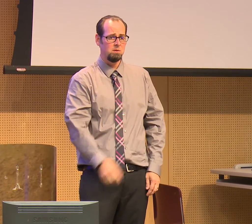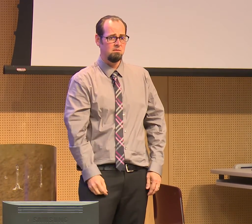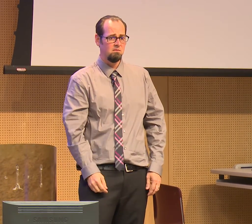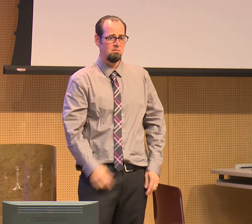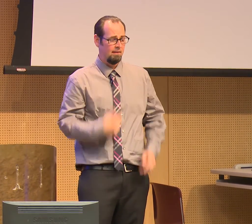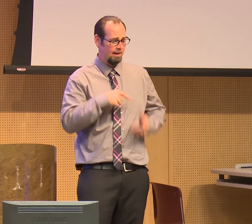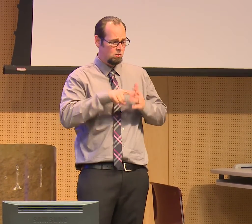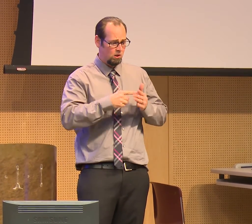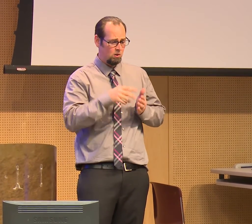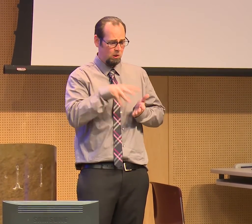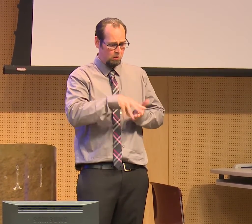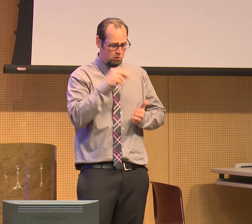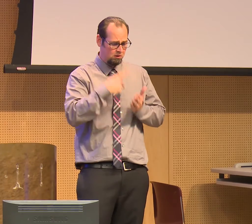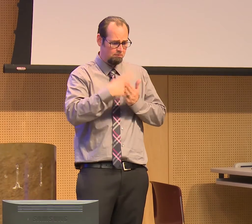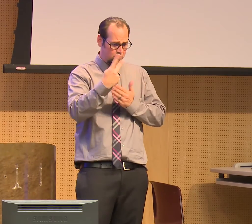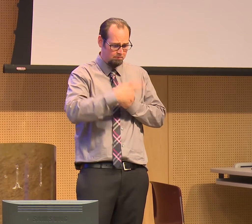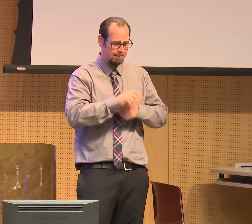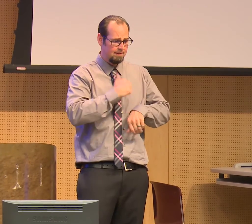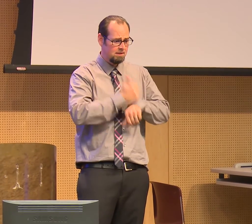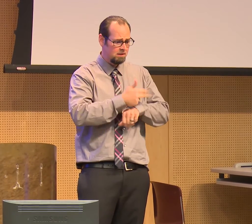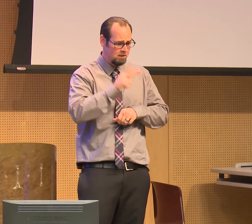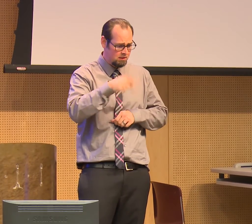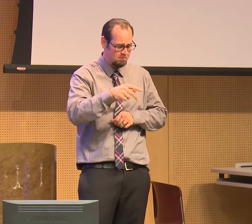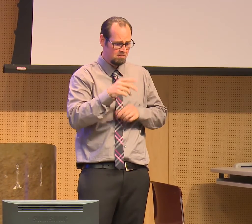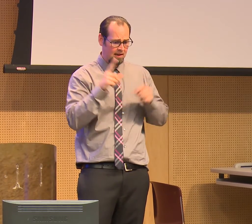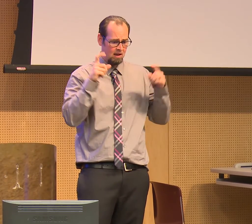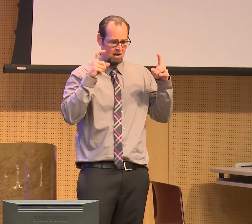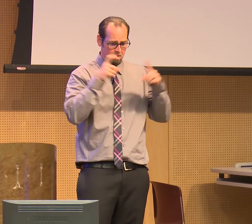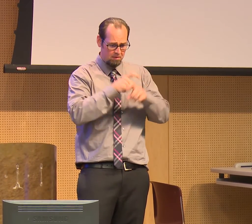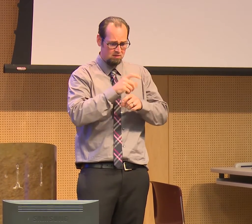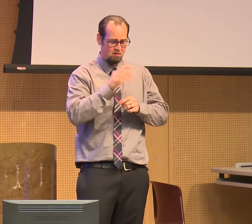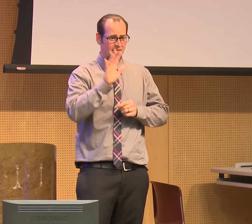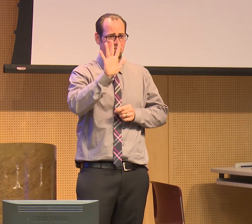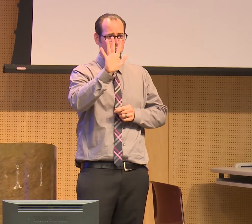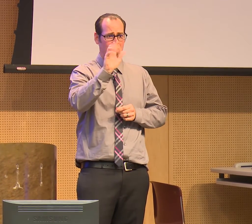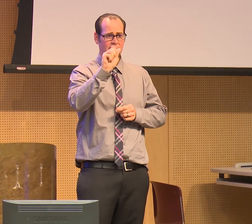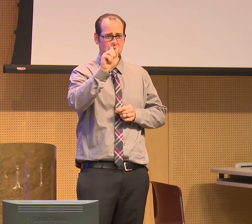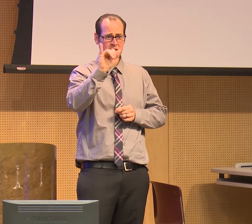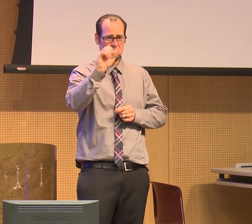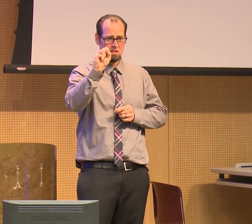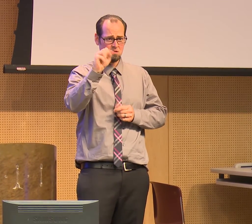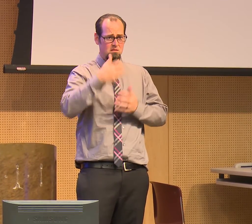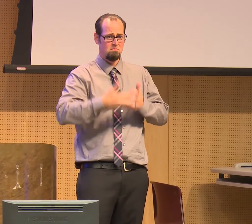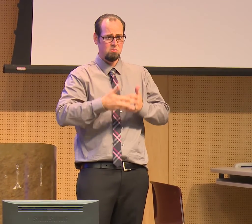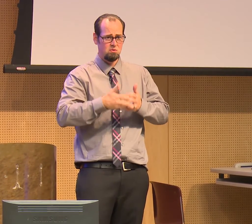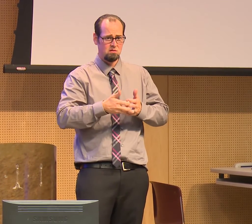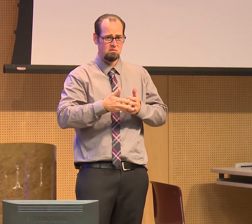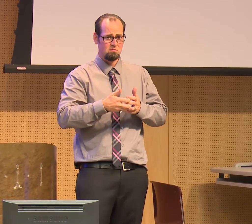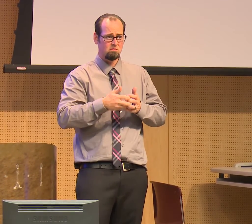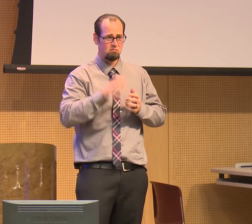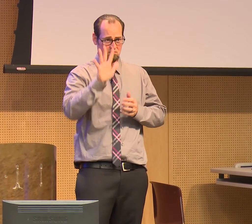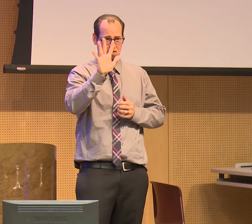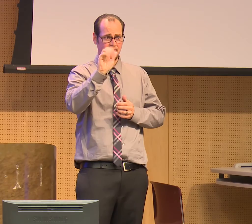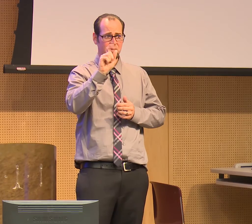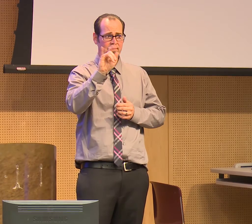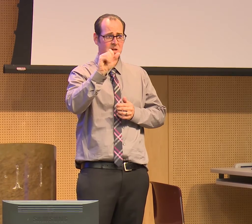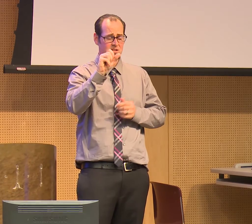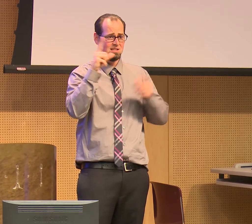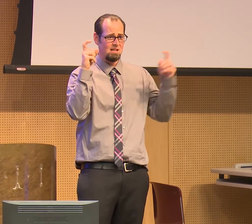shift. At night shift, I learned the programs. I learned the 5-axis machining, and